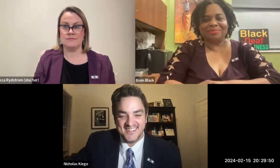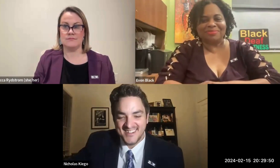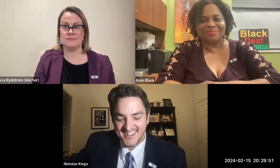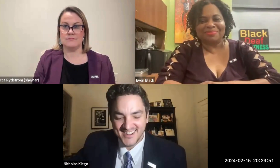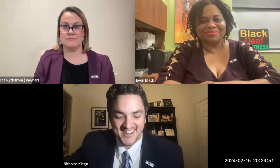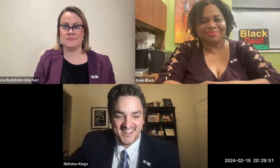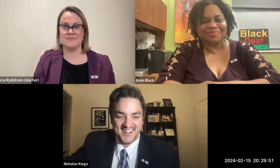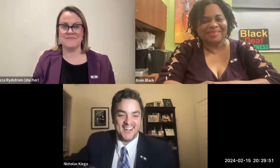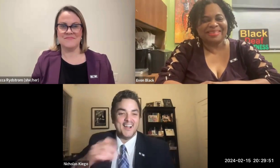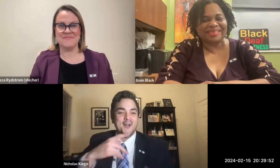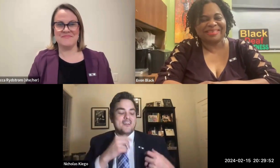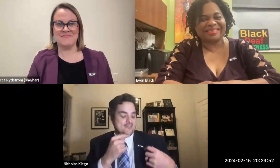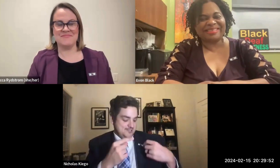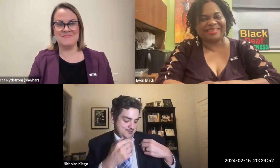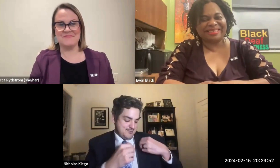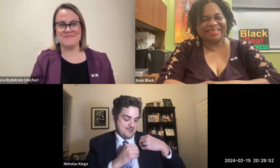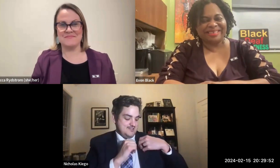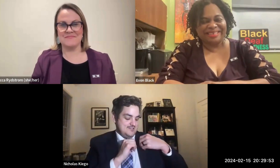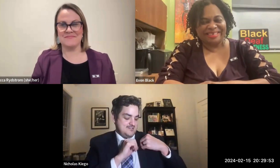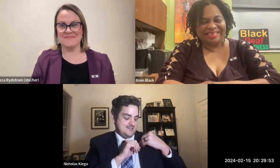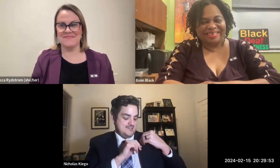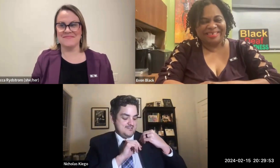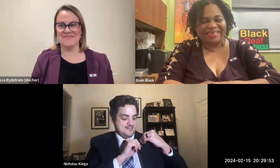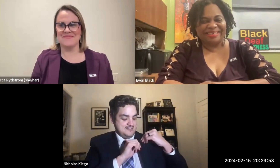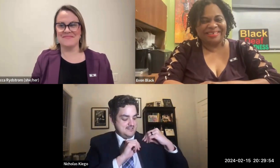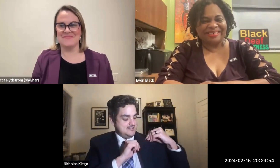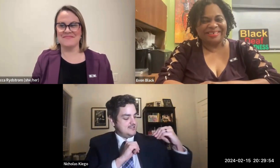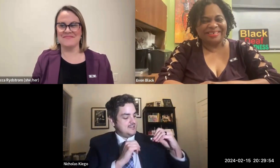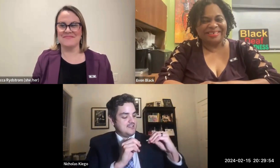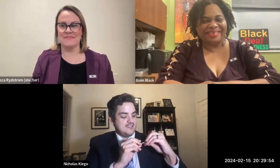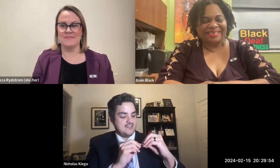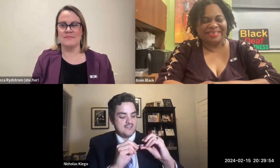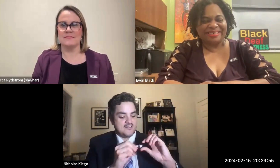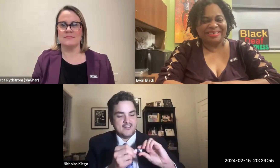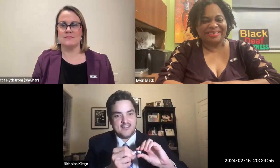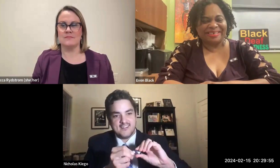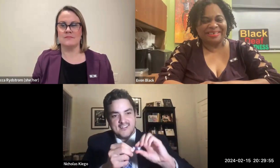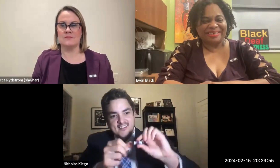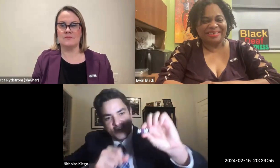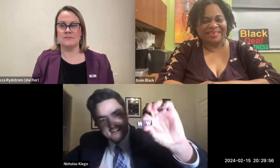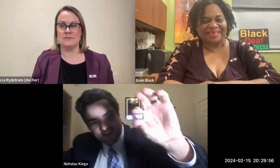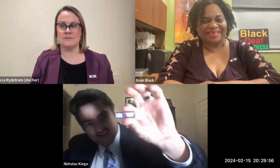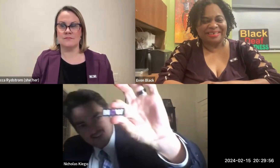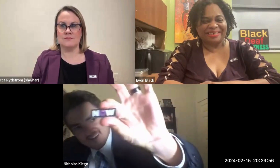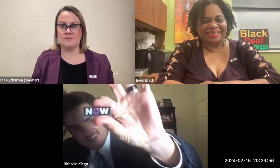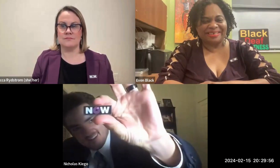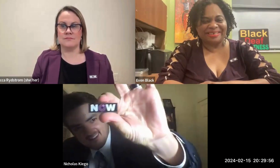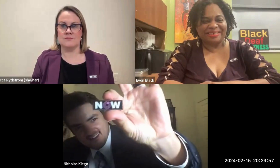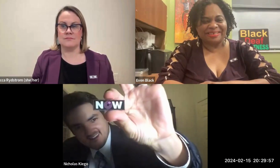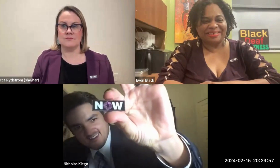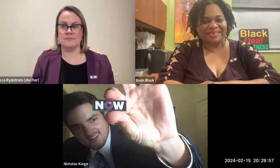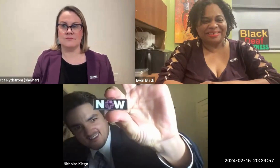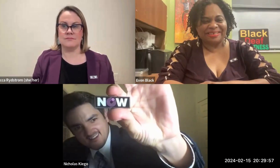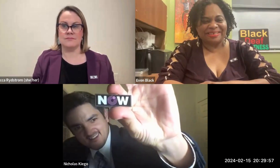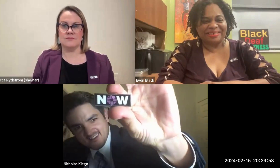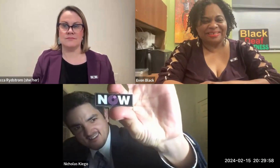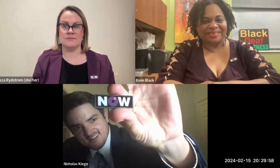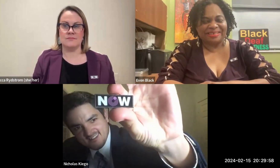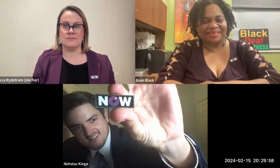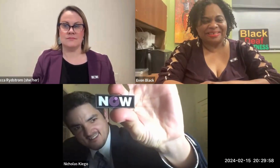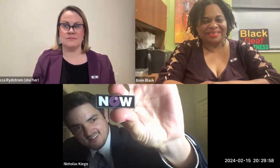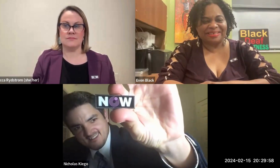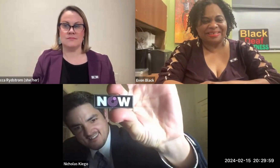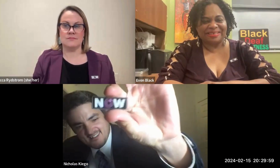Nick, you tell them how they can get a pen. So this particular pen, the necessity